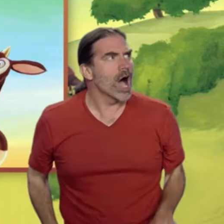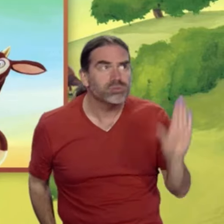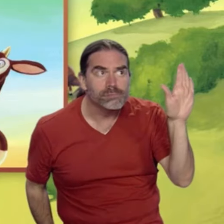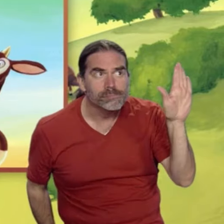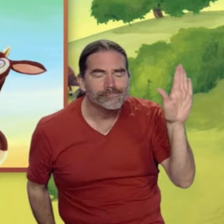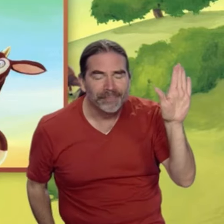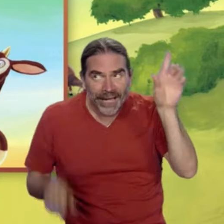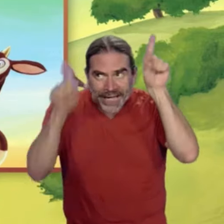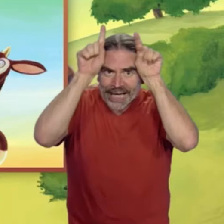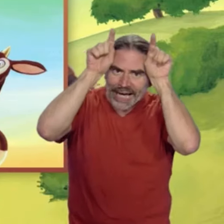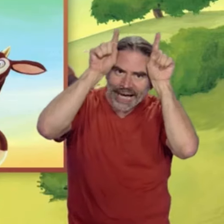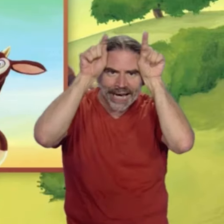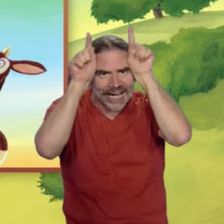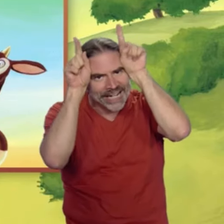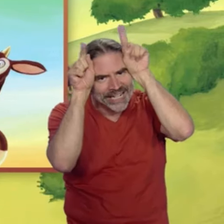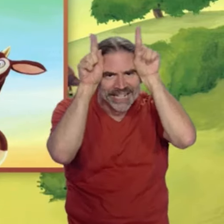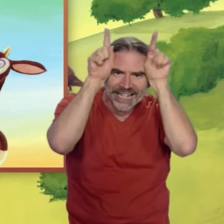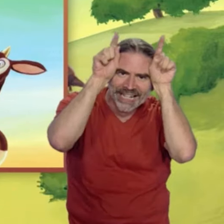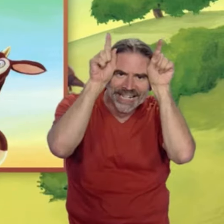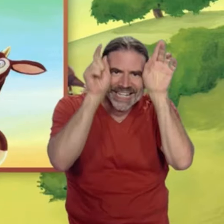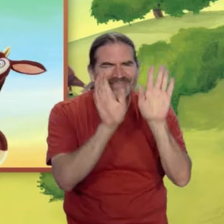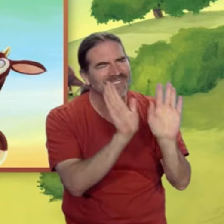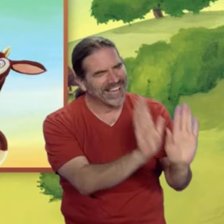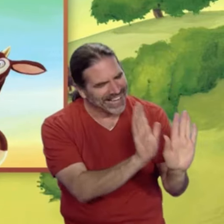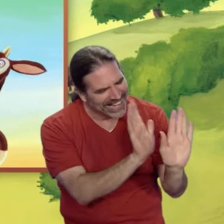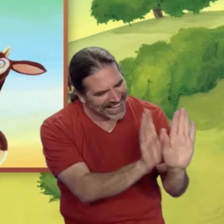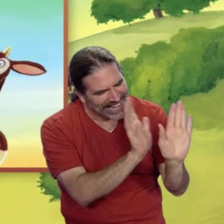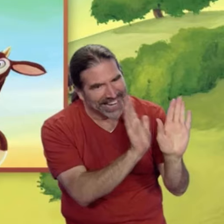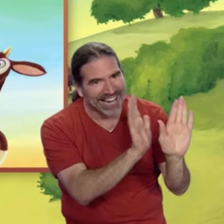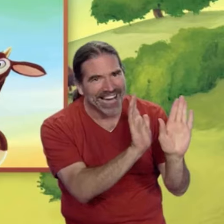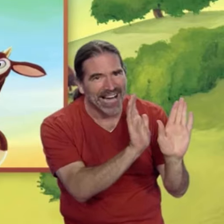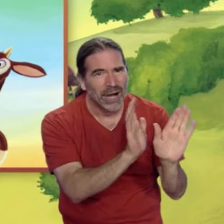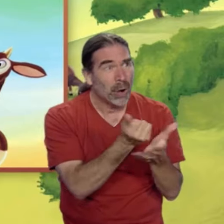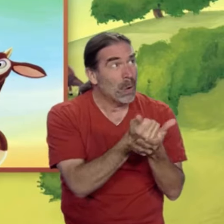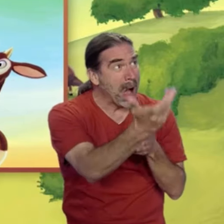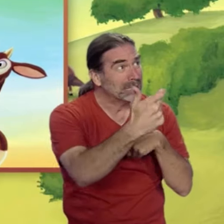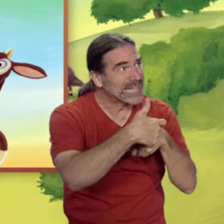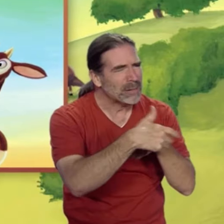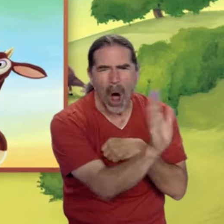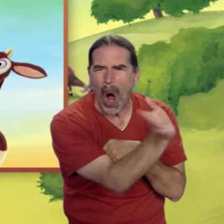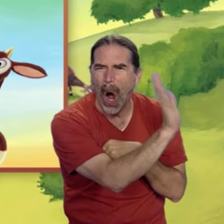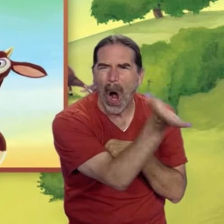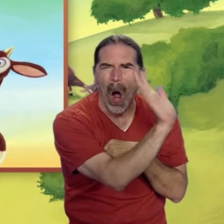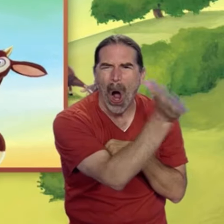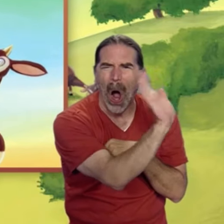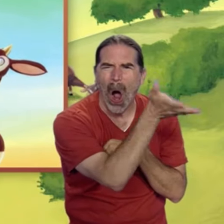bigger than you. Well, just about. Well, so I'm going to have to gobble you up instead.